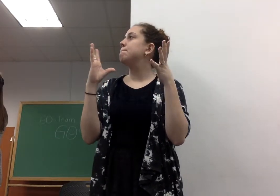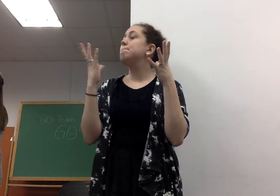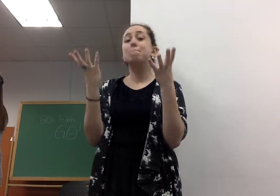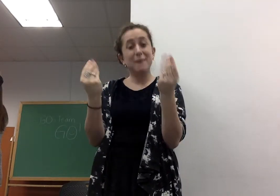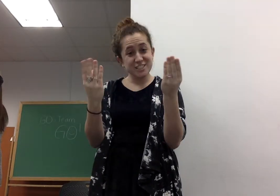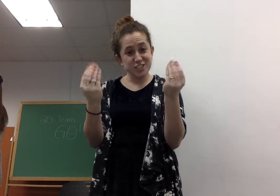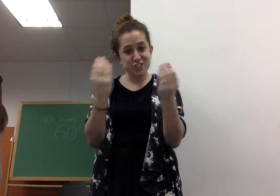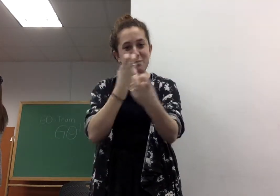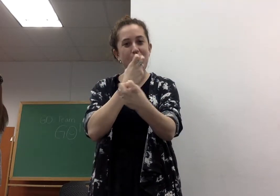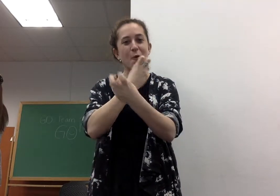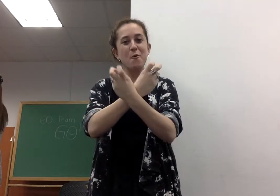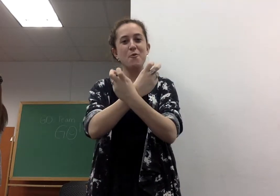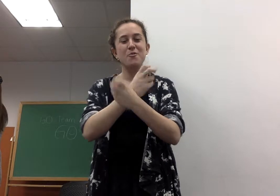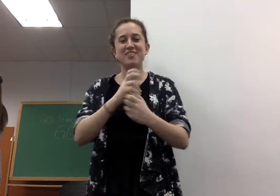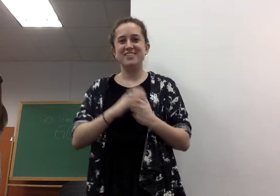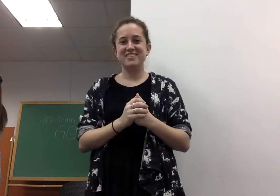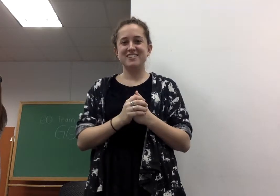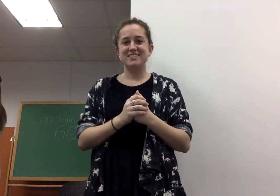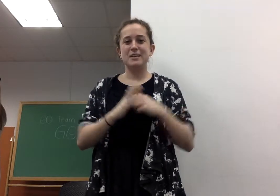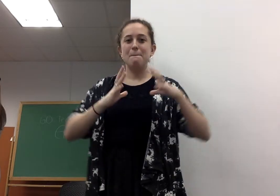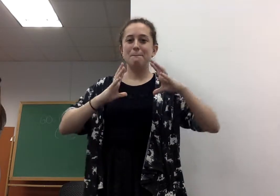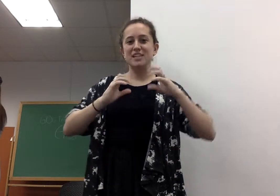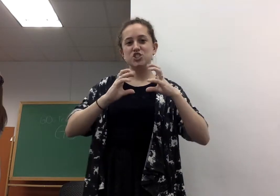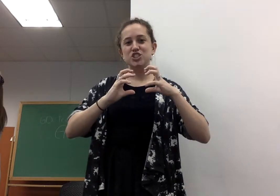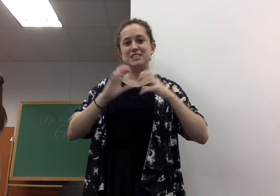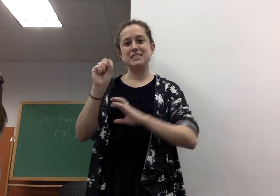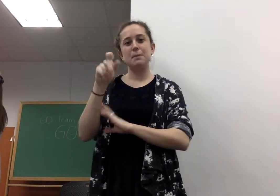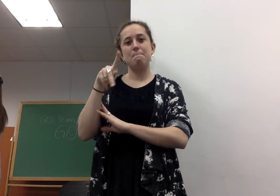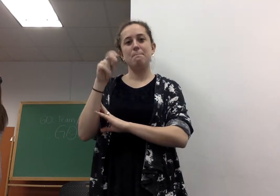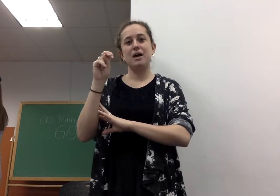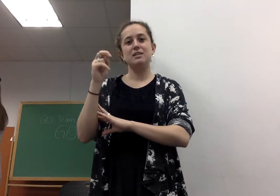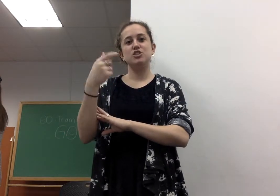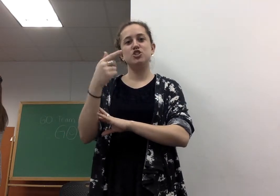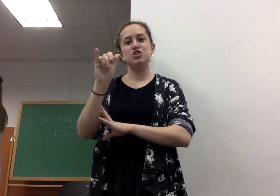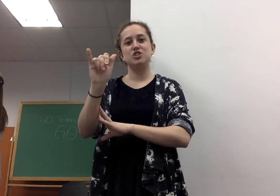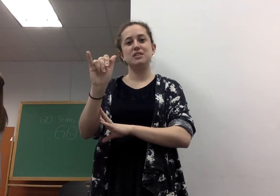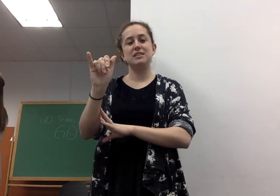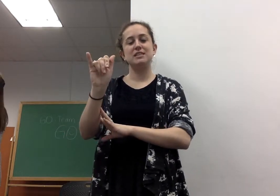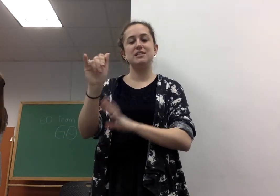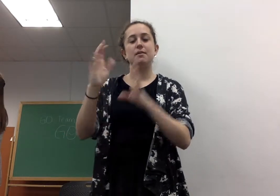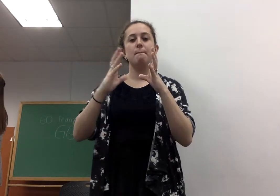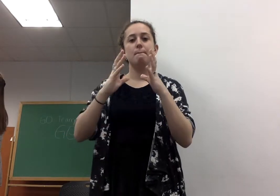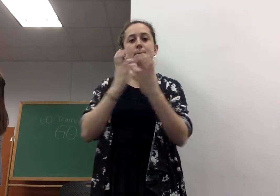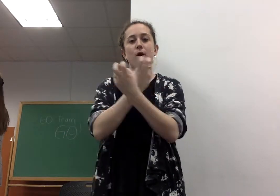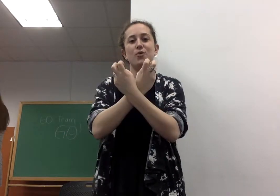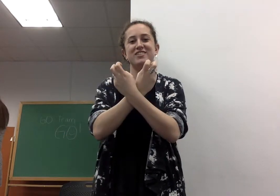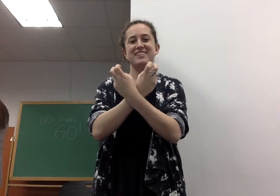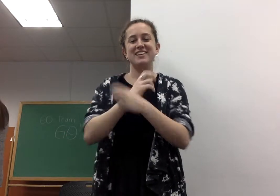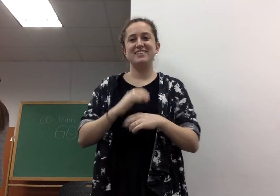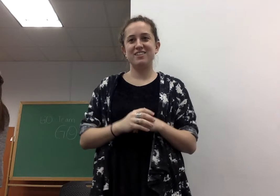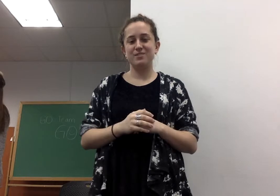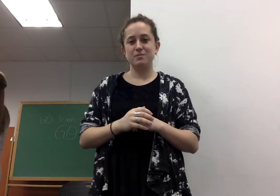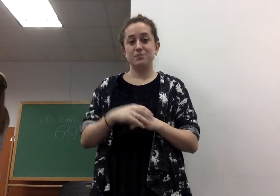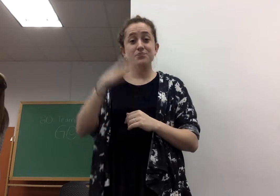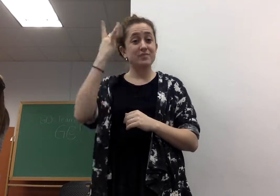Spongy bone. Spongy bone. Guys and girls, spongy bone, because it's made just like it looks and feels